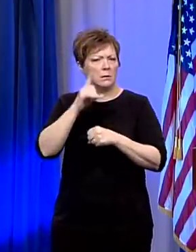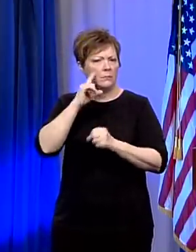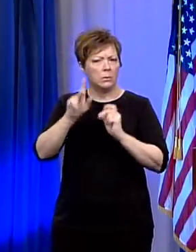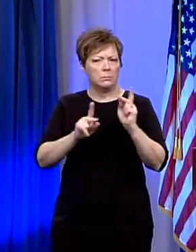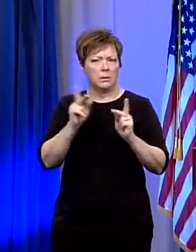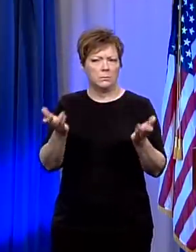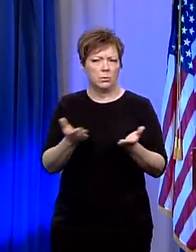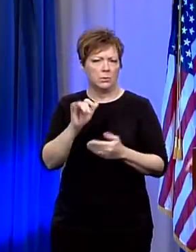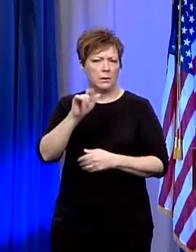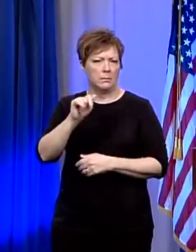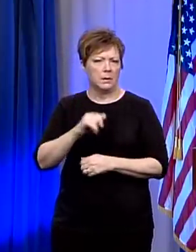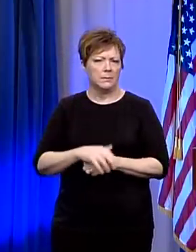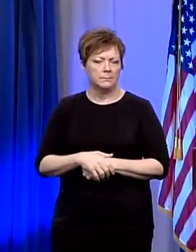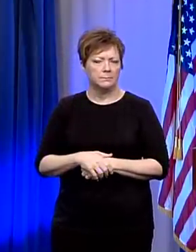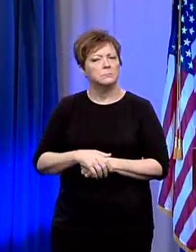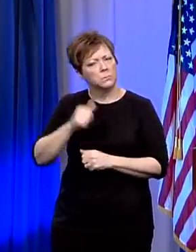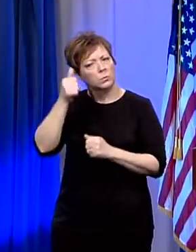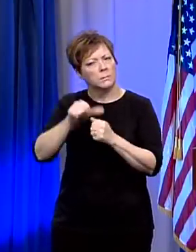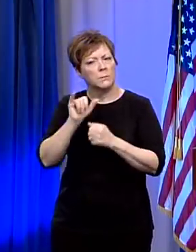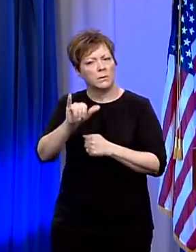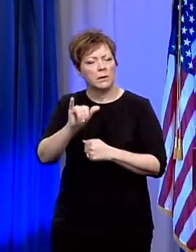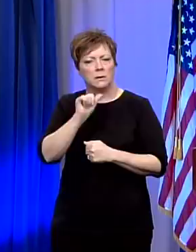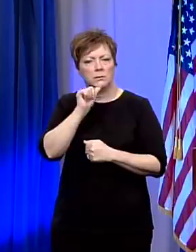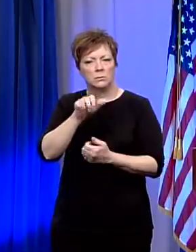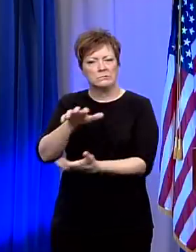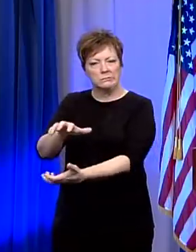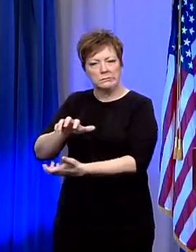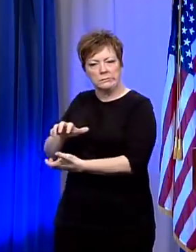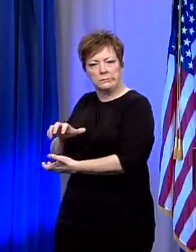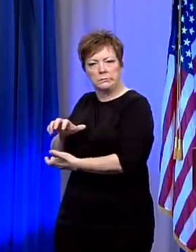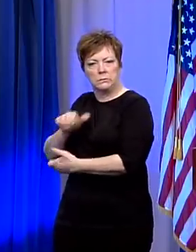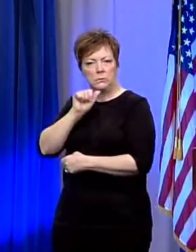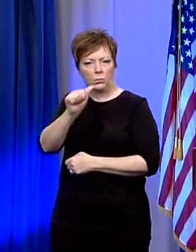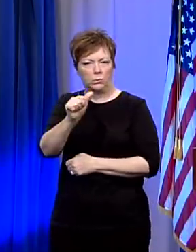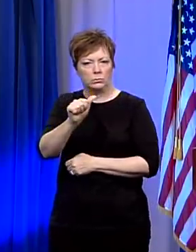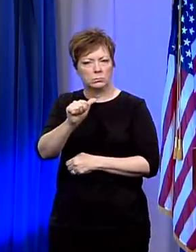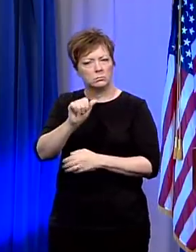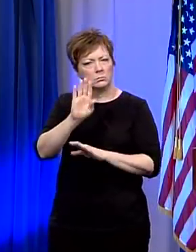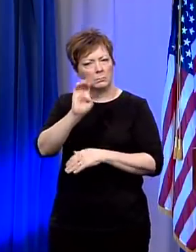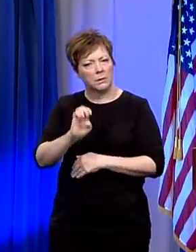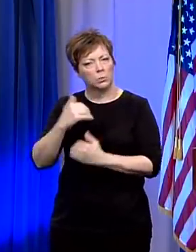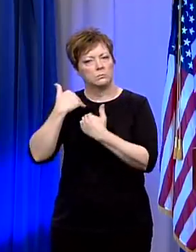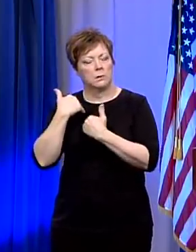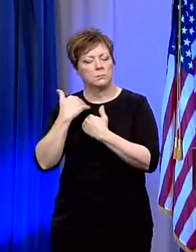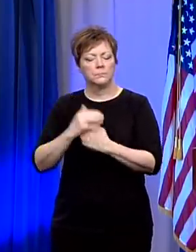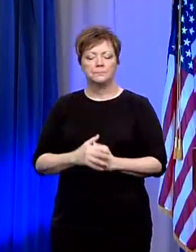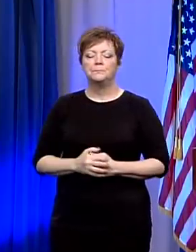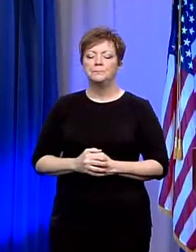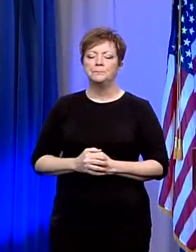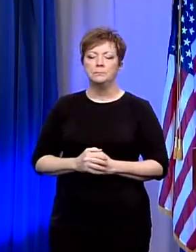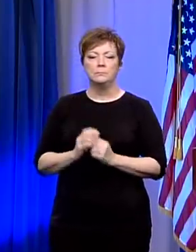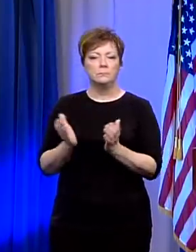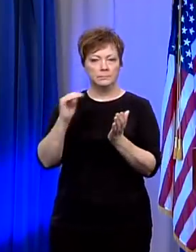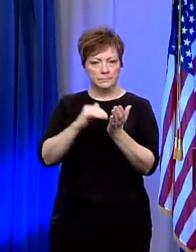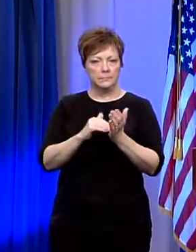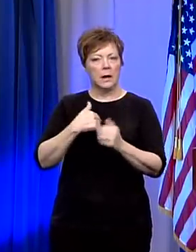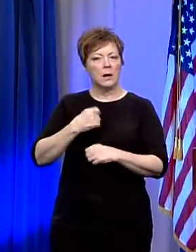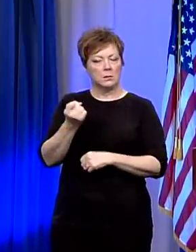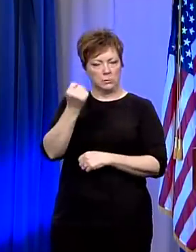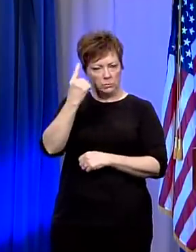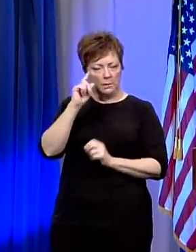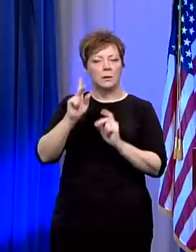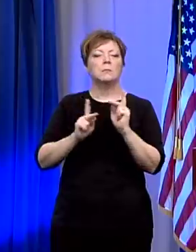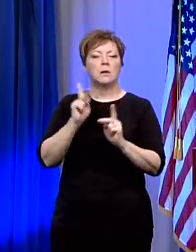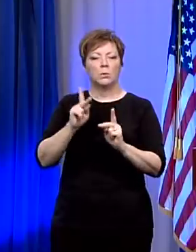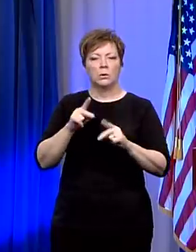remember that, and please try to buy those things in a responsible way. Again, I certainly recognize that people